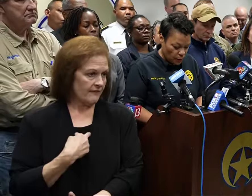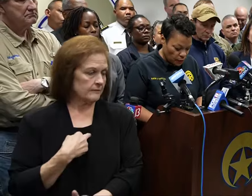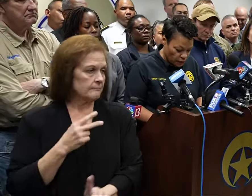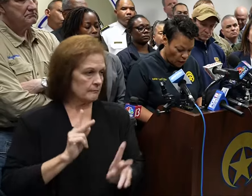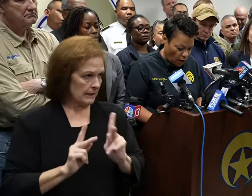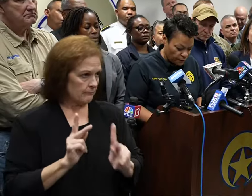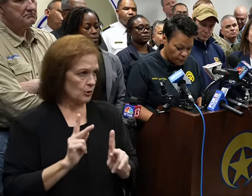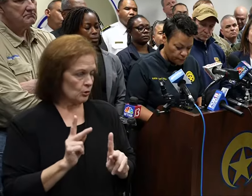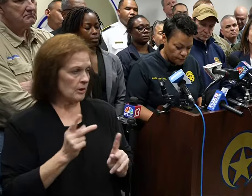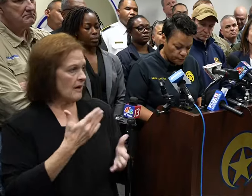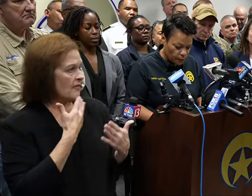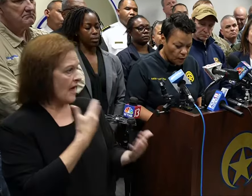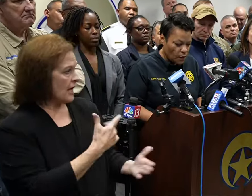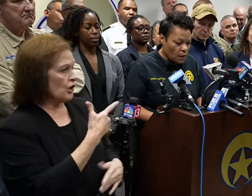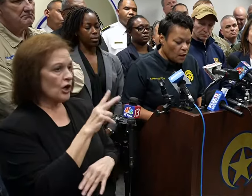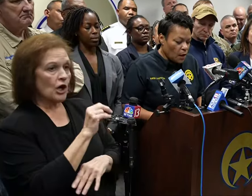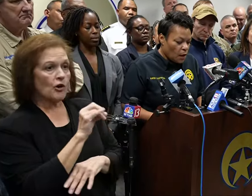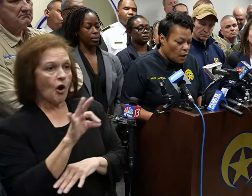you, Ganoff.